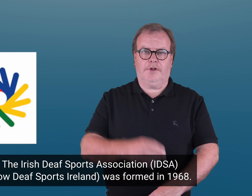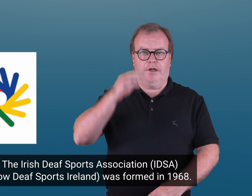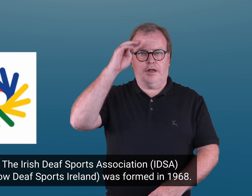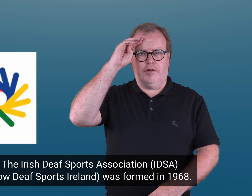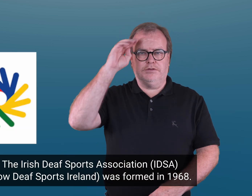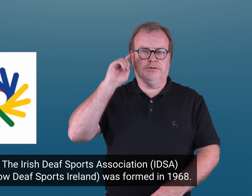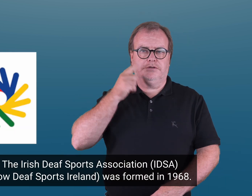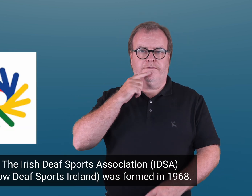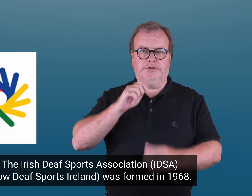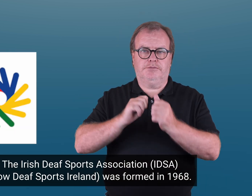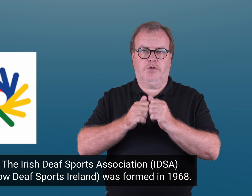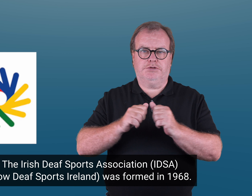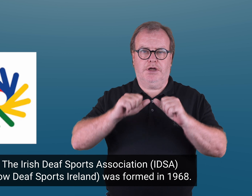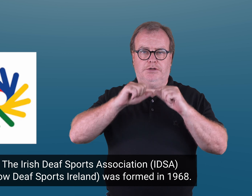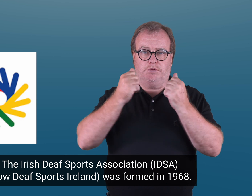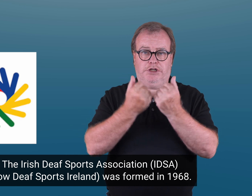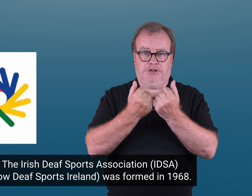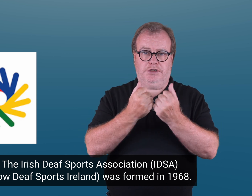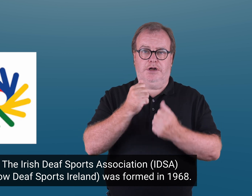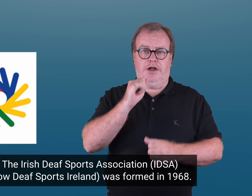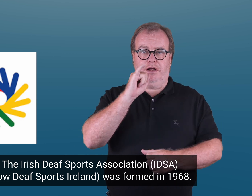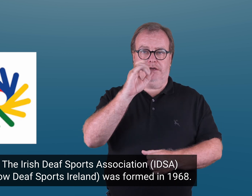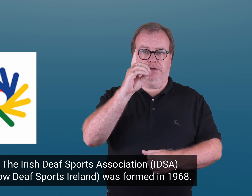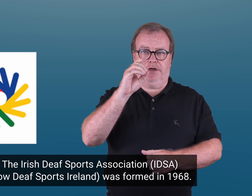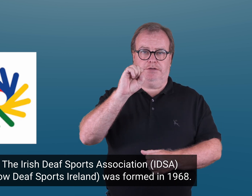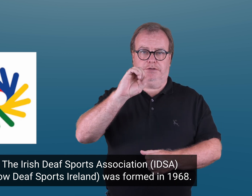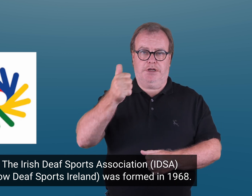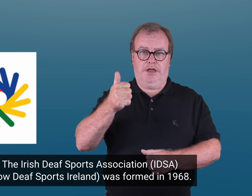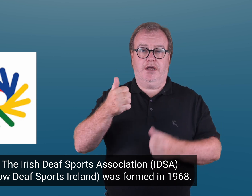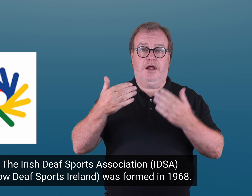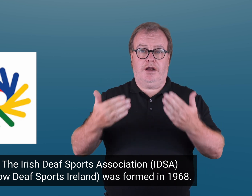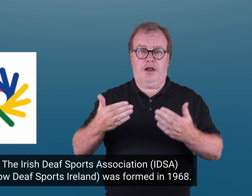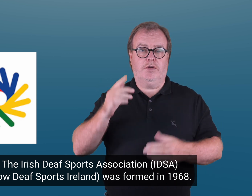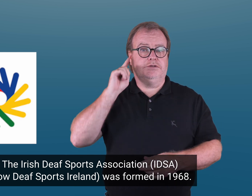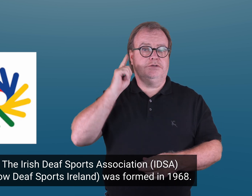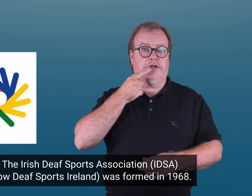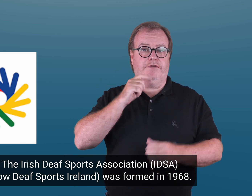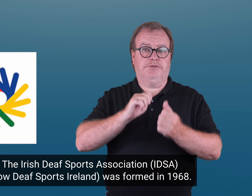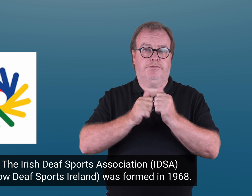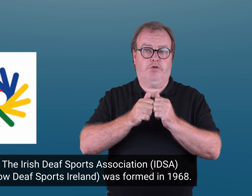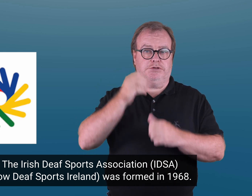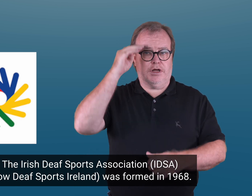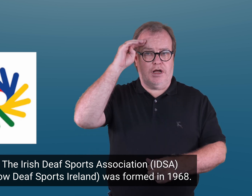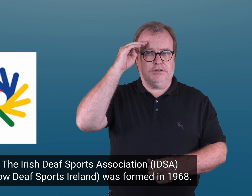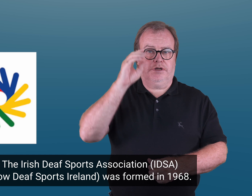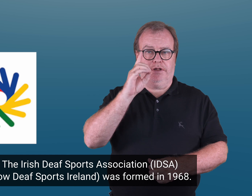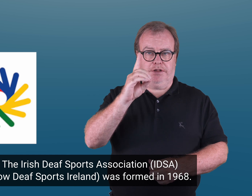The Irish Deaf Sports Association, or the IDSA, is what it's sometimes referred to as. It's now Deaf